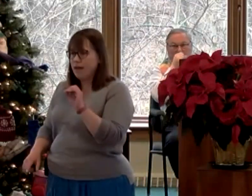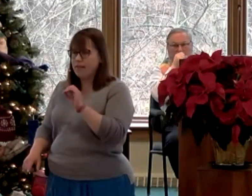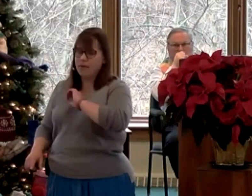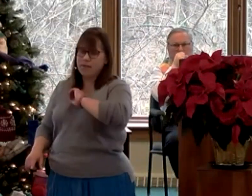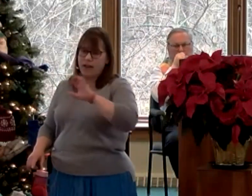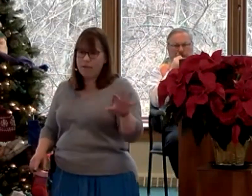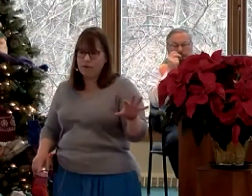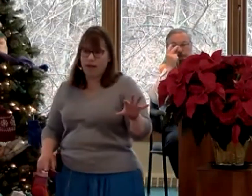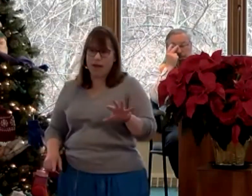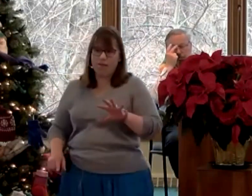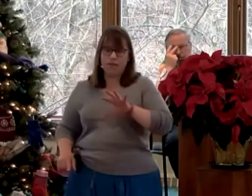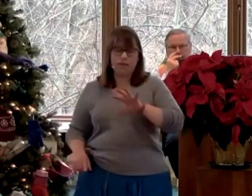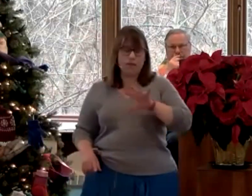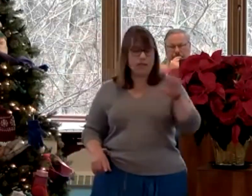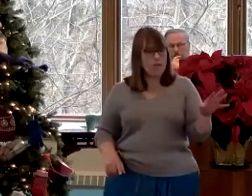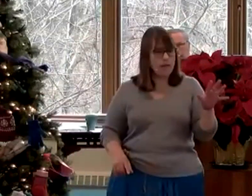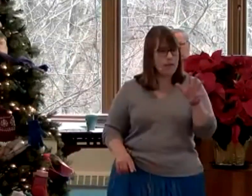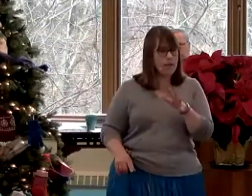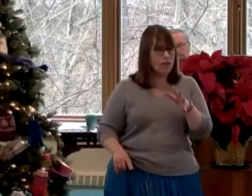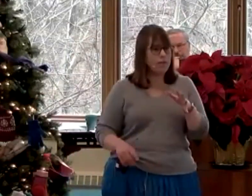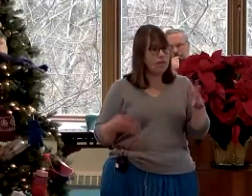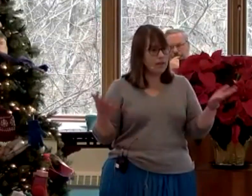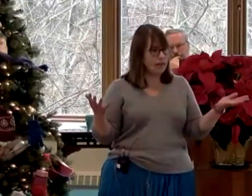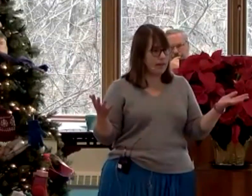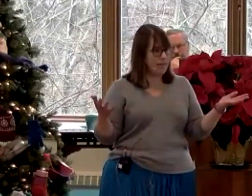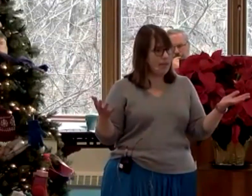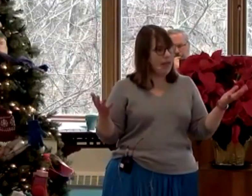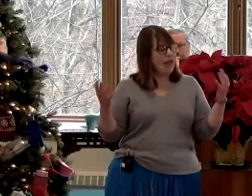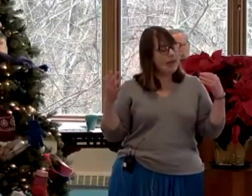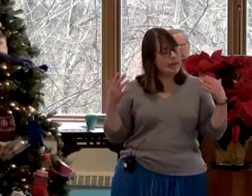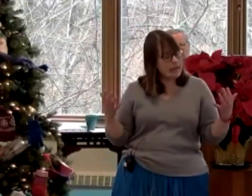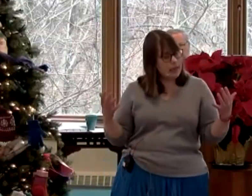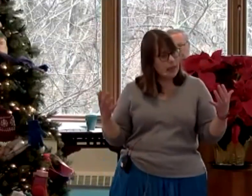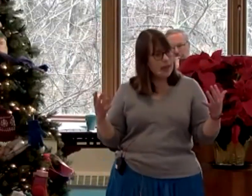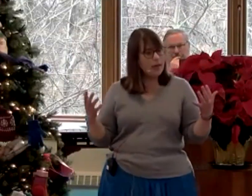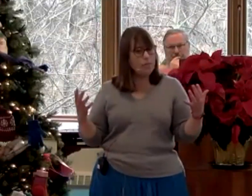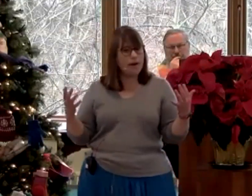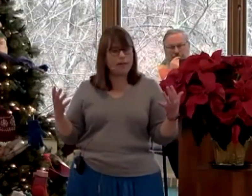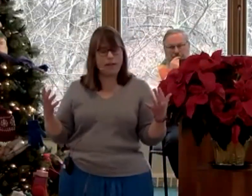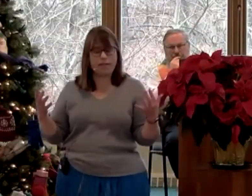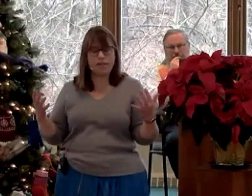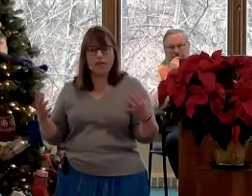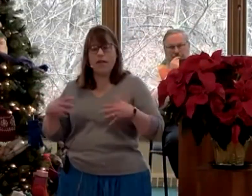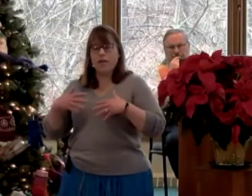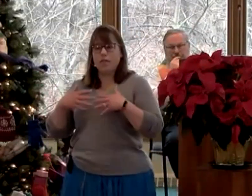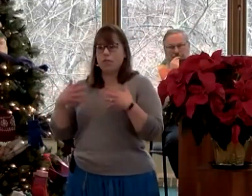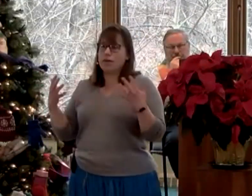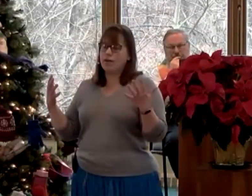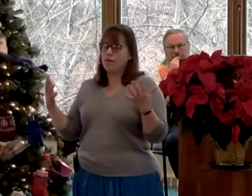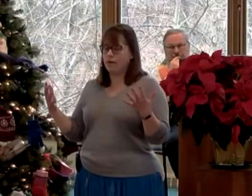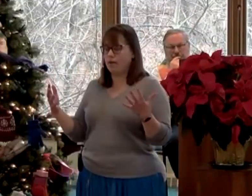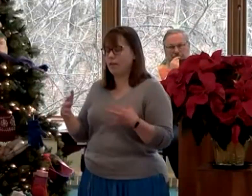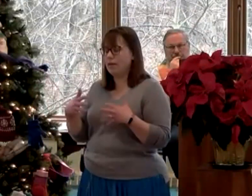in fact, he wanted everyone to have the same religion and culture as he did. And he practiced the